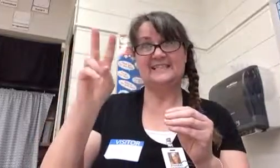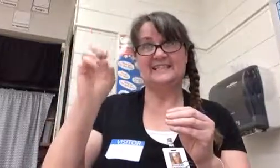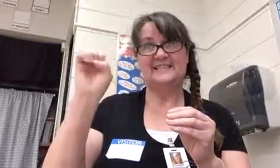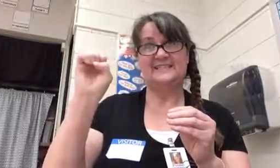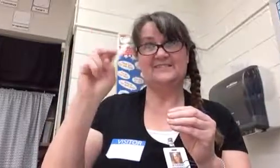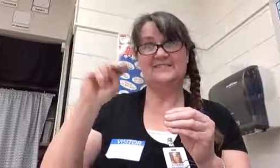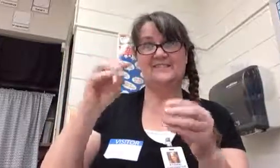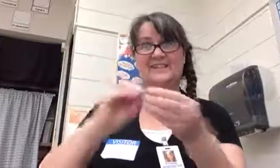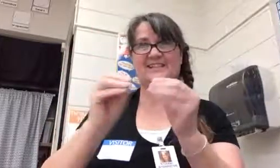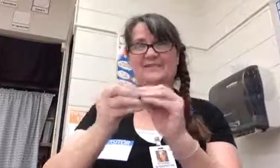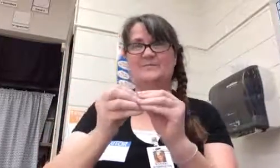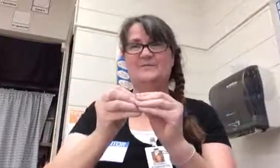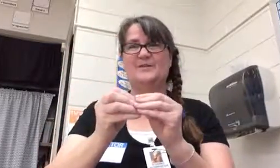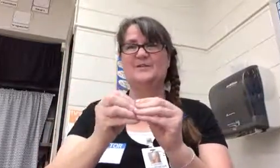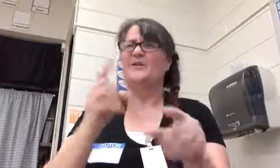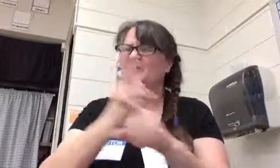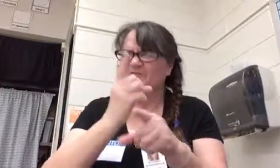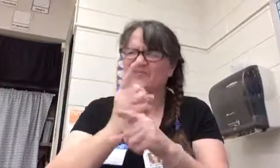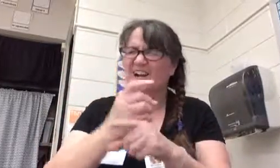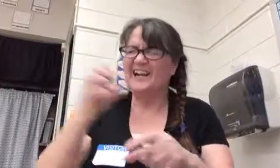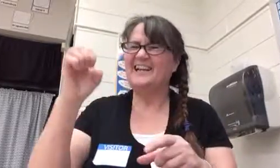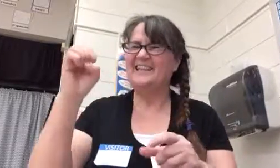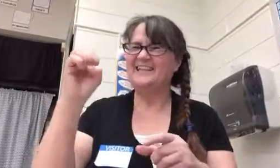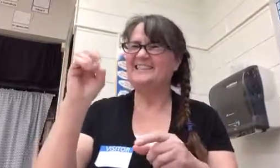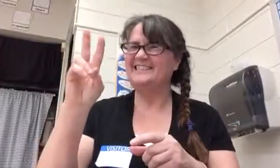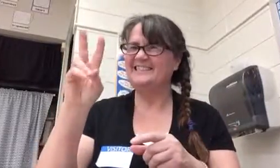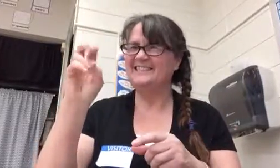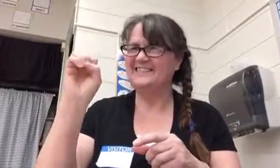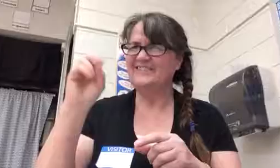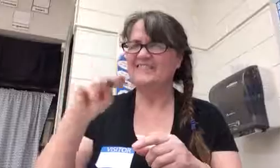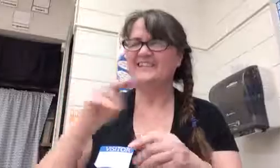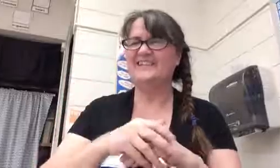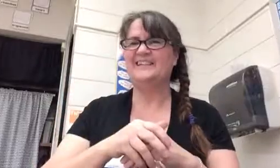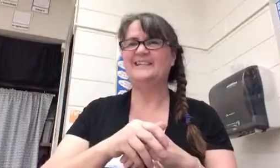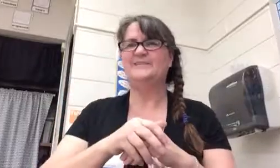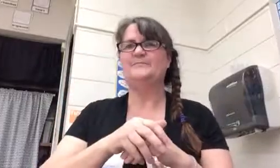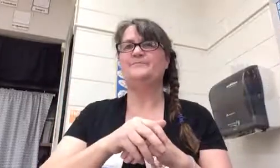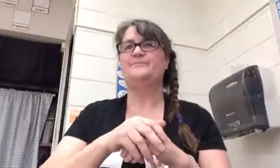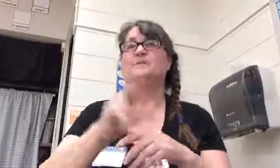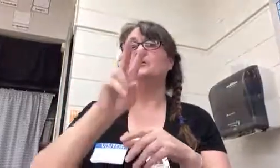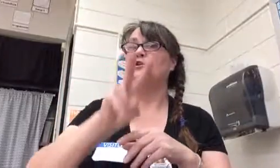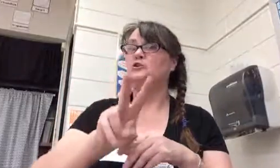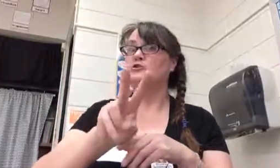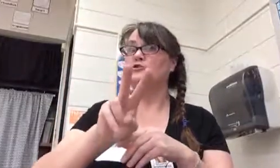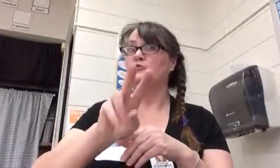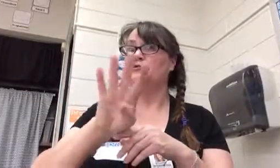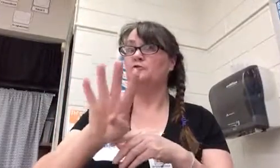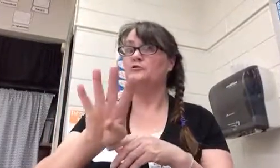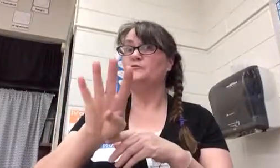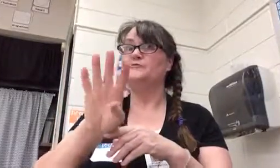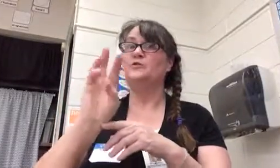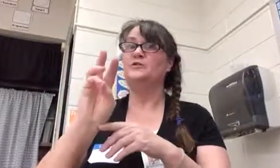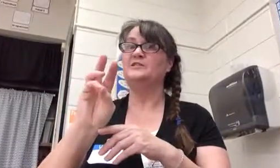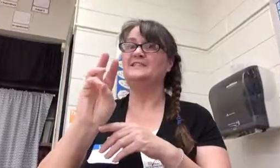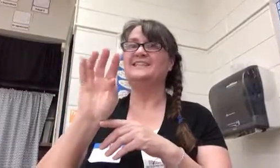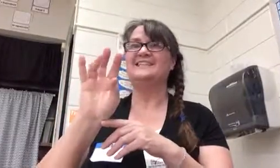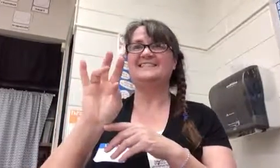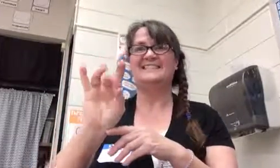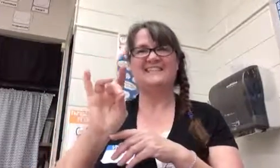even. Here it is. 0, 2, 4, 6, 8. Even numbers are really great.